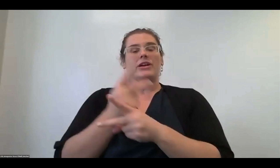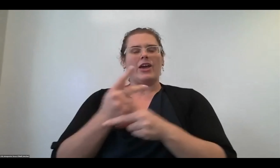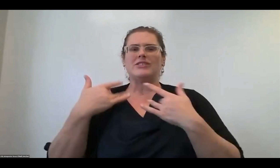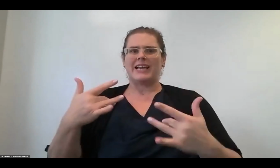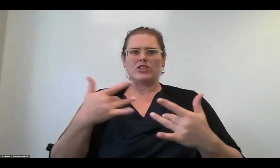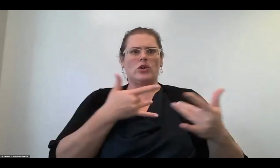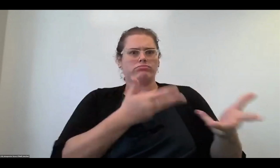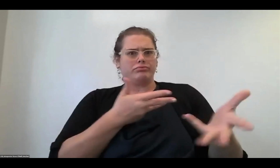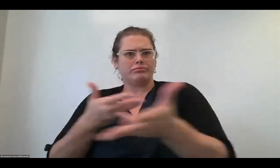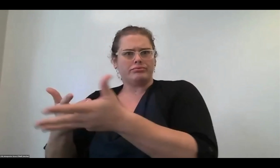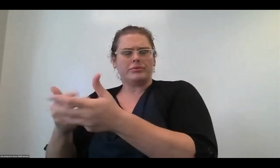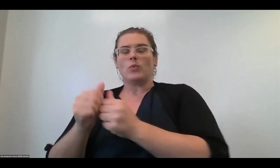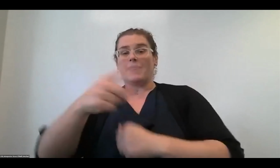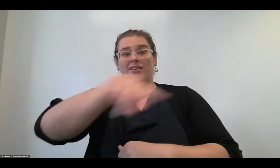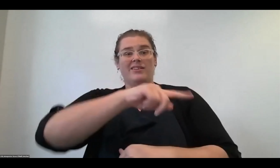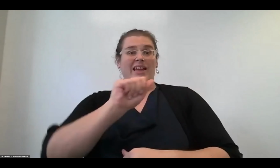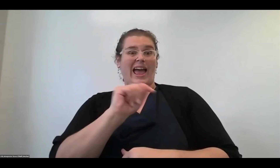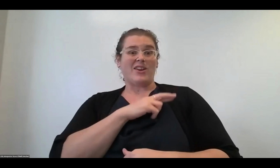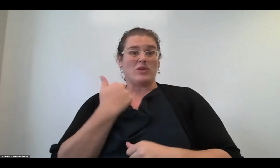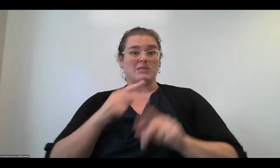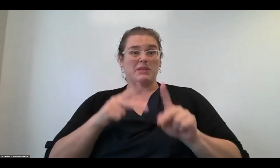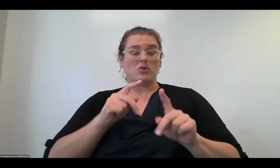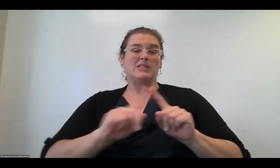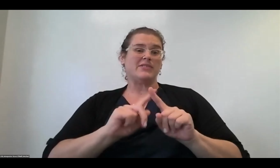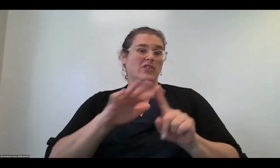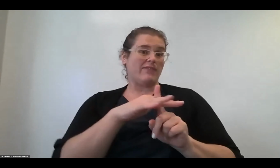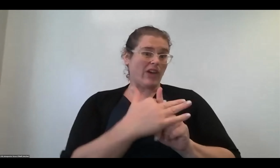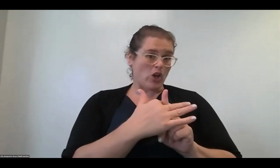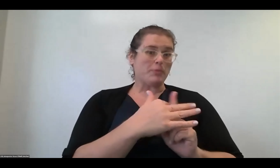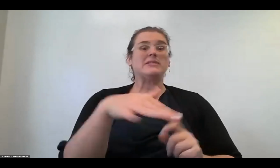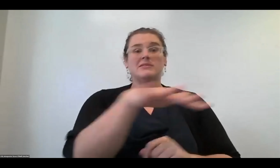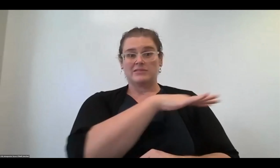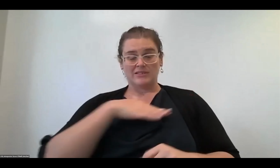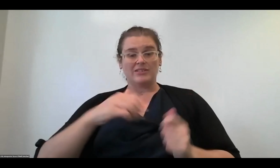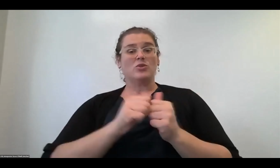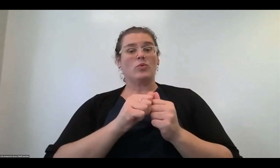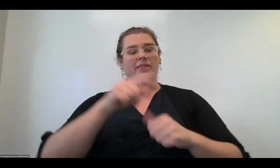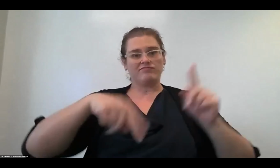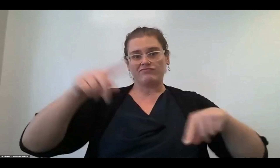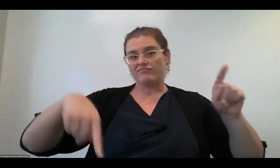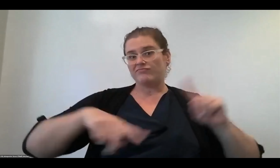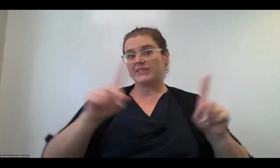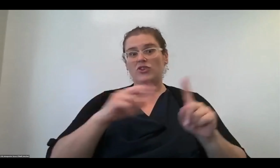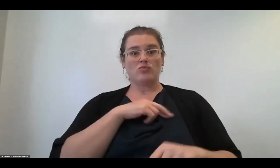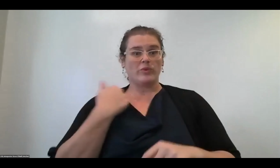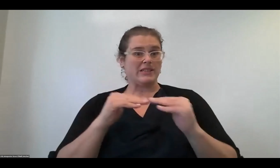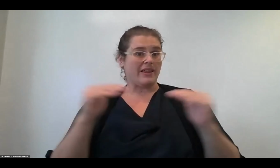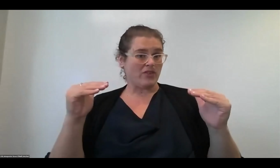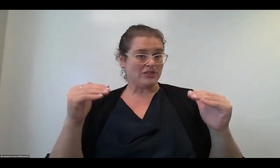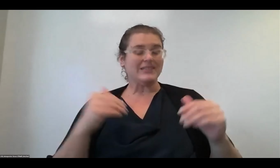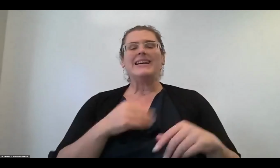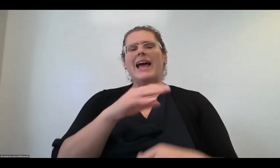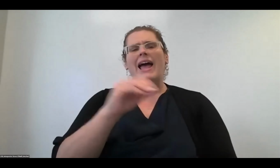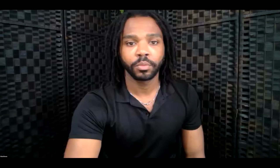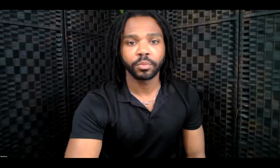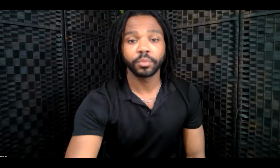at-risk individuals in various settings who have various risk levels. And for the question